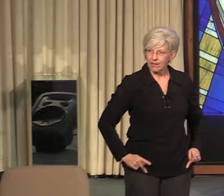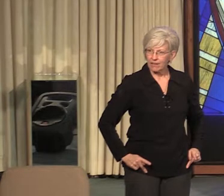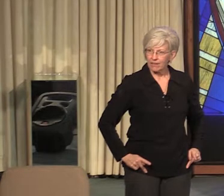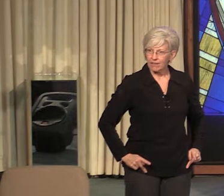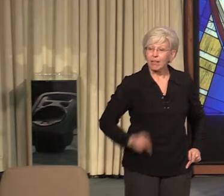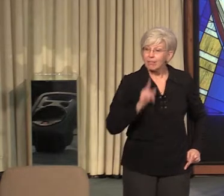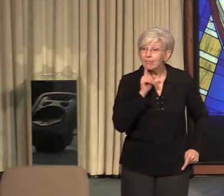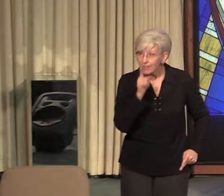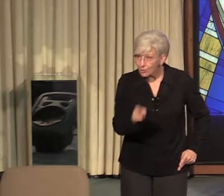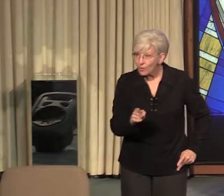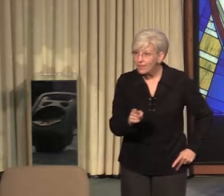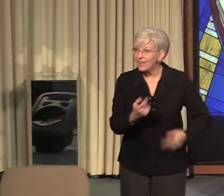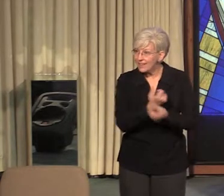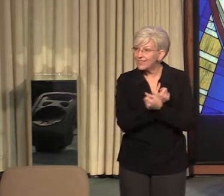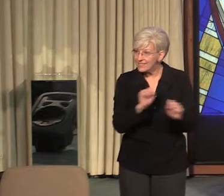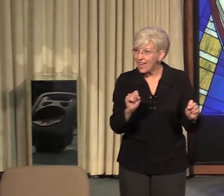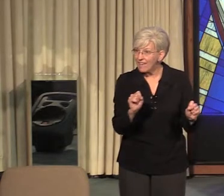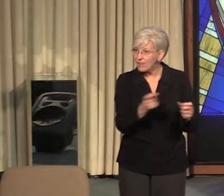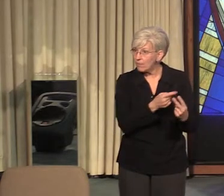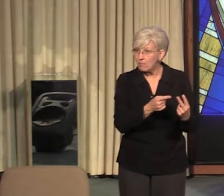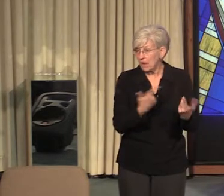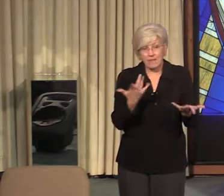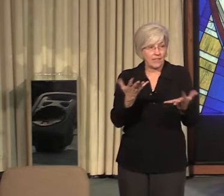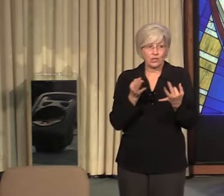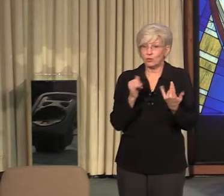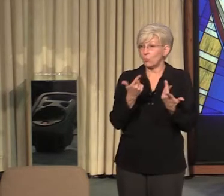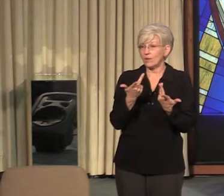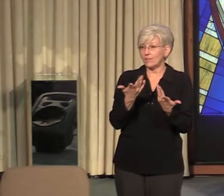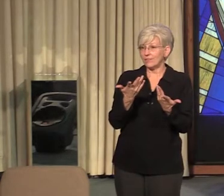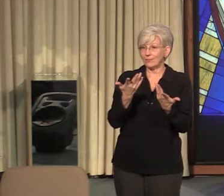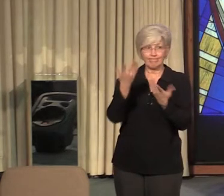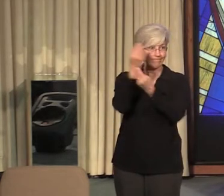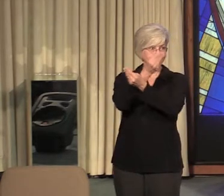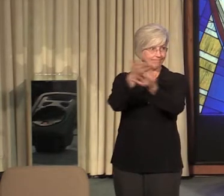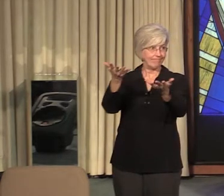them. And they just wanted to share it with people.